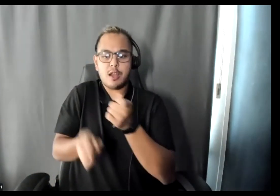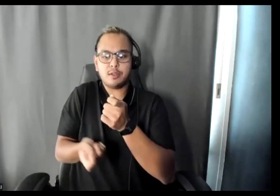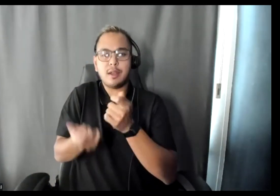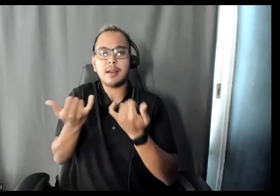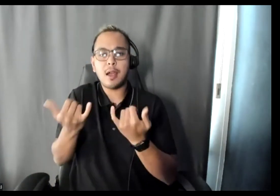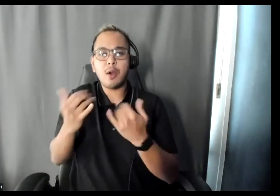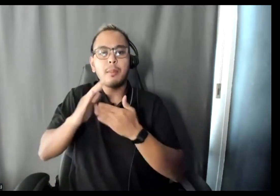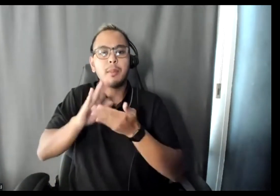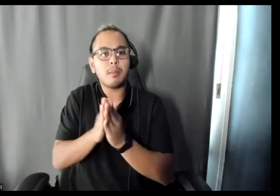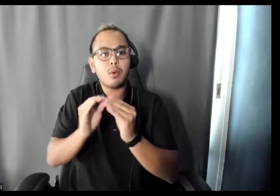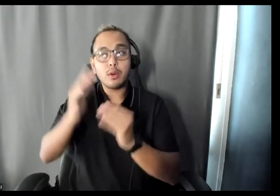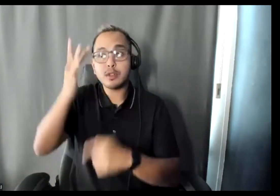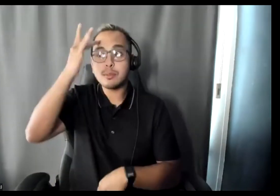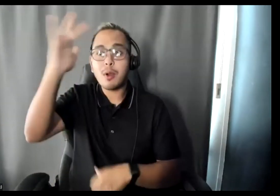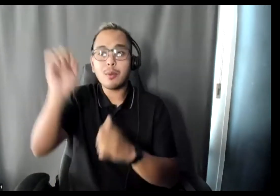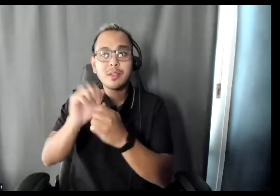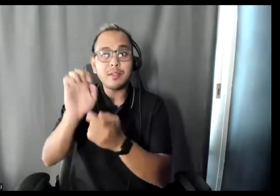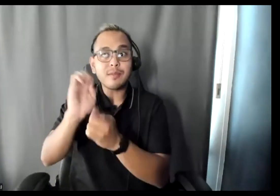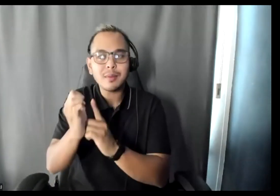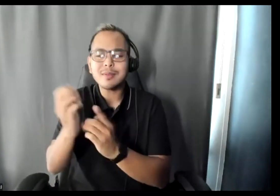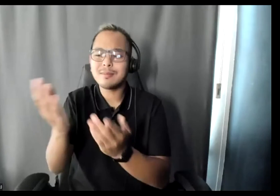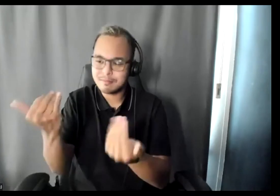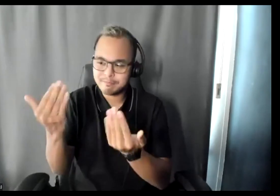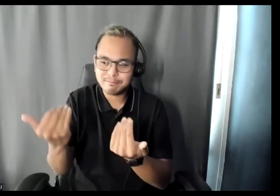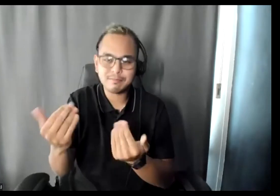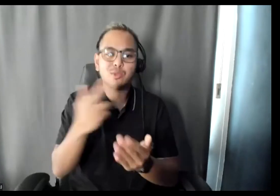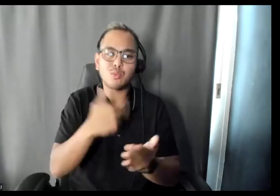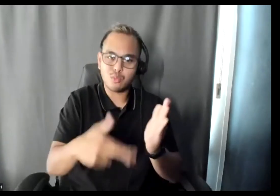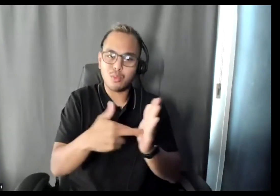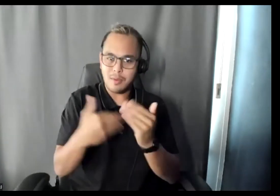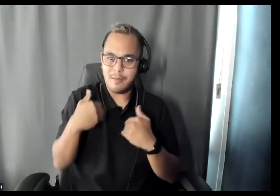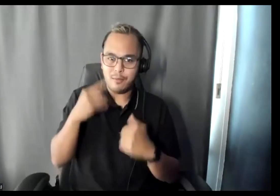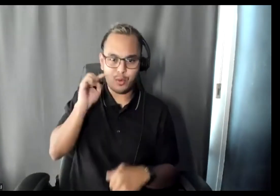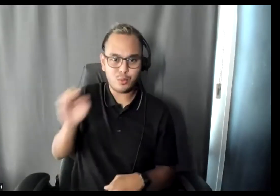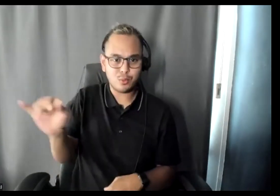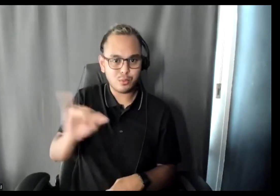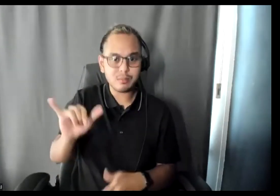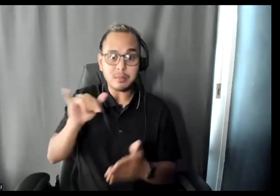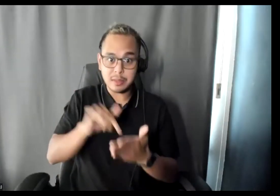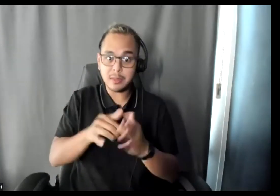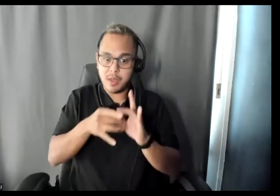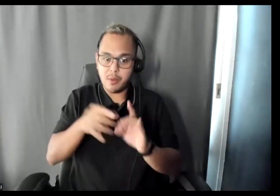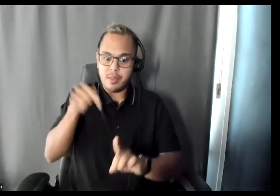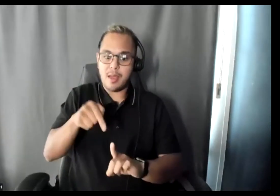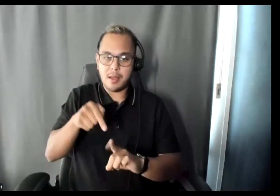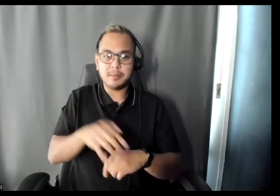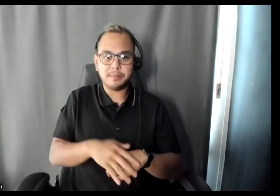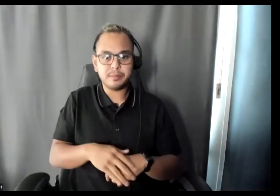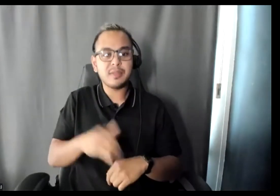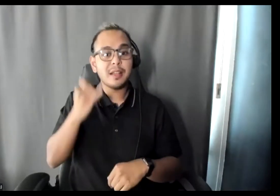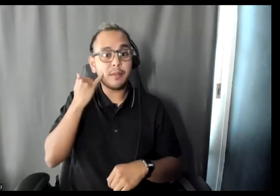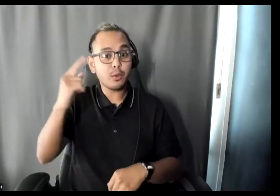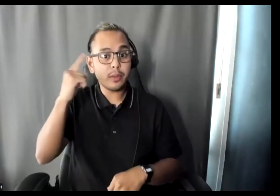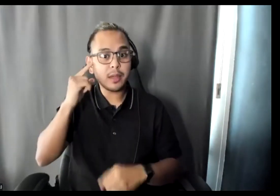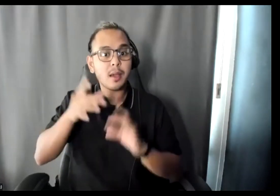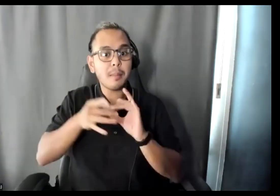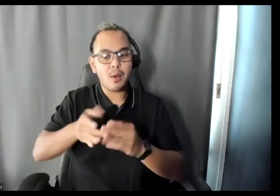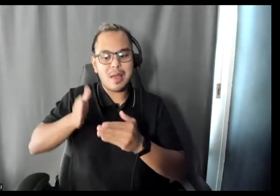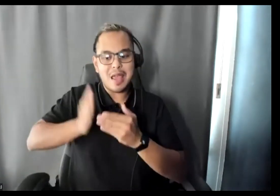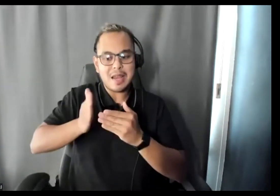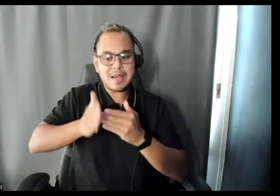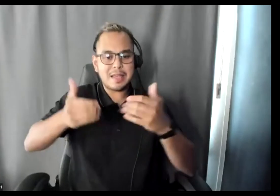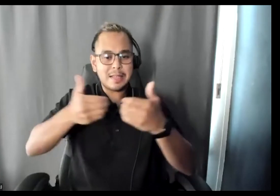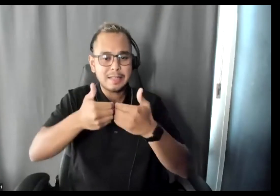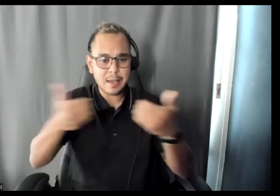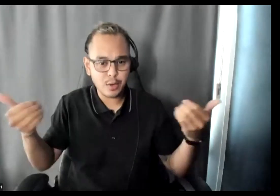our environment, yup, come on in. We got a role for you too. This is that is what it's about. If you think it's about ending segregation and